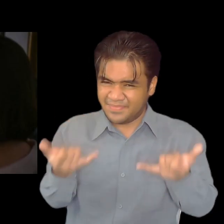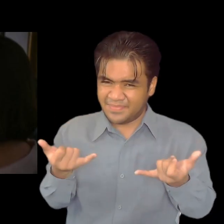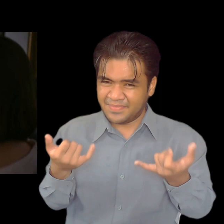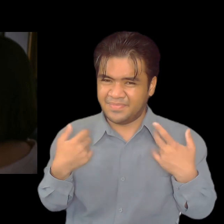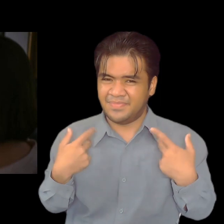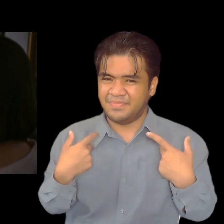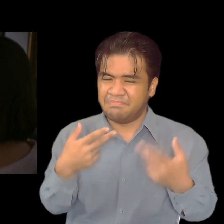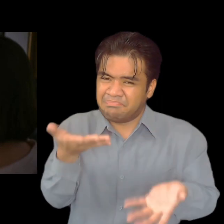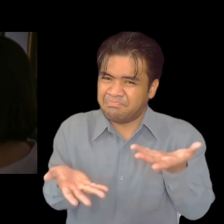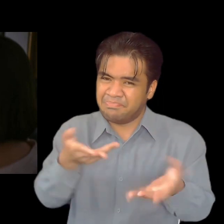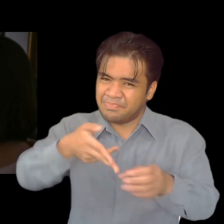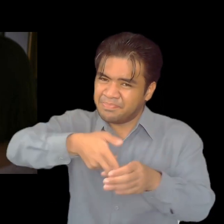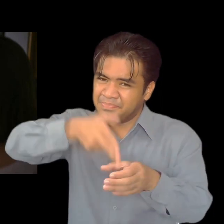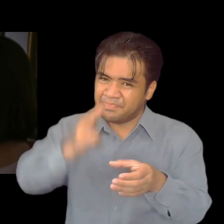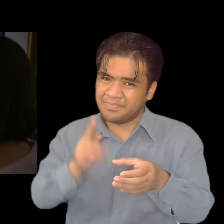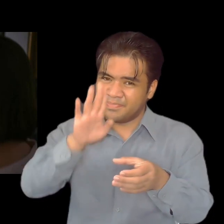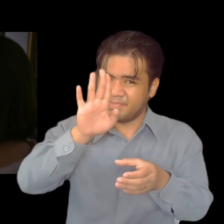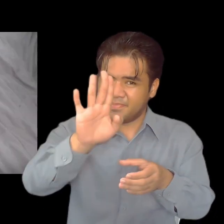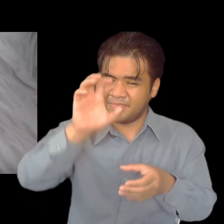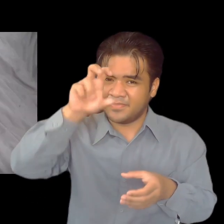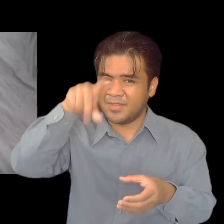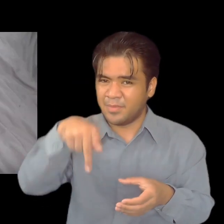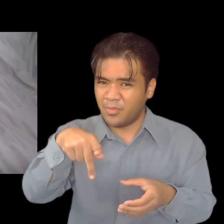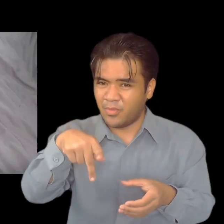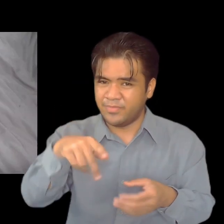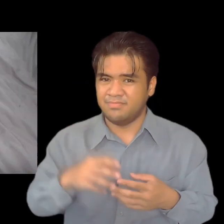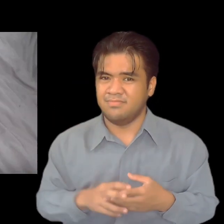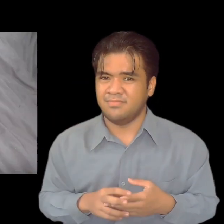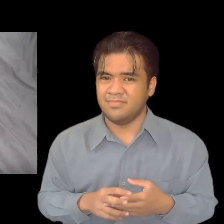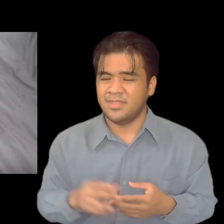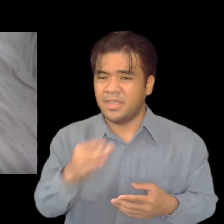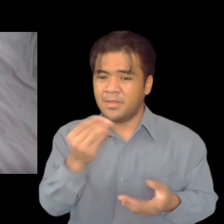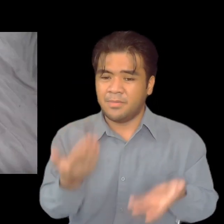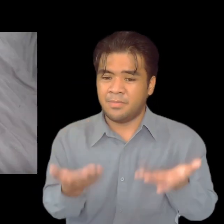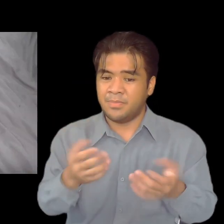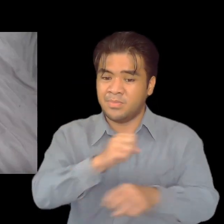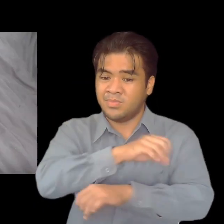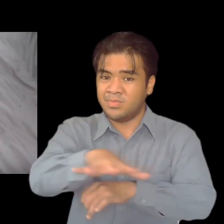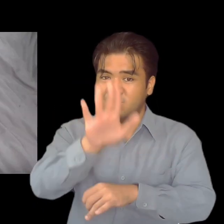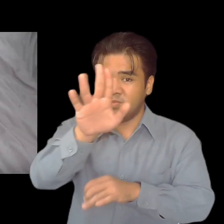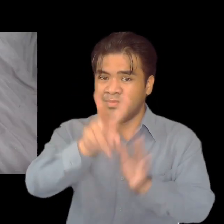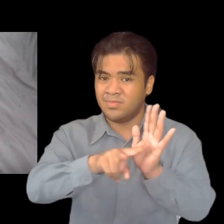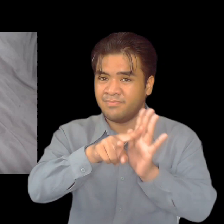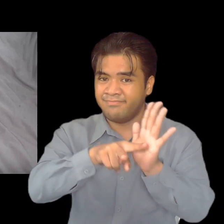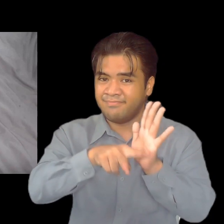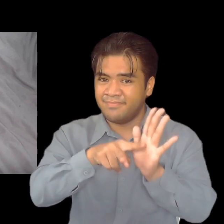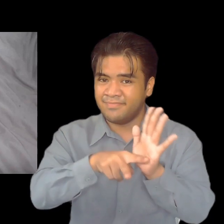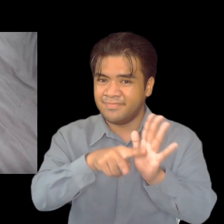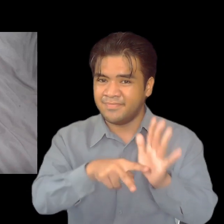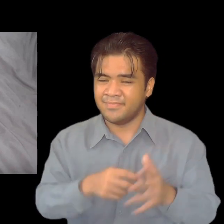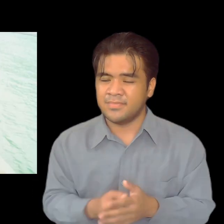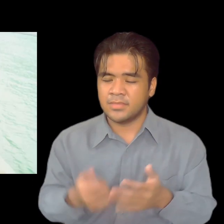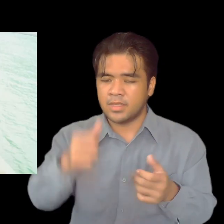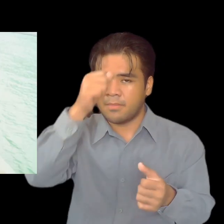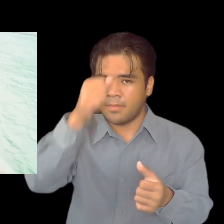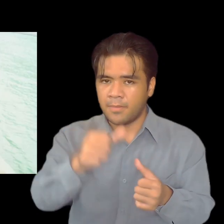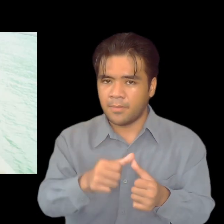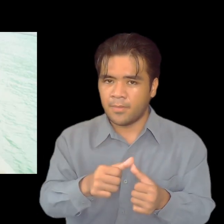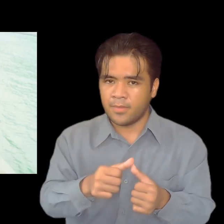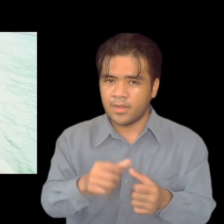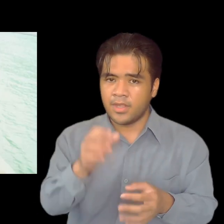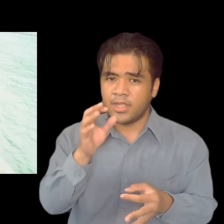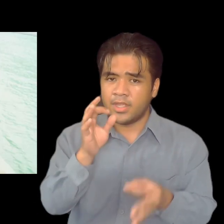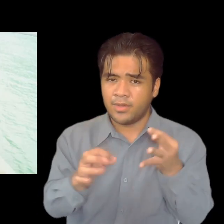sure you might be tempted to have phone sex. However, because of today's technology, this is not advisable, because